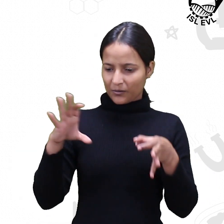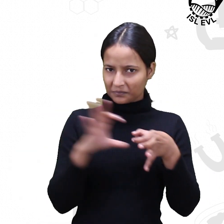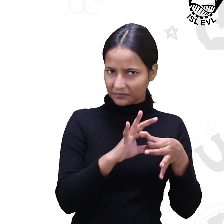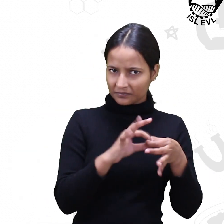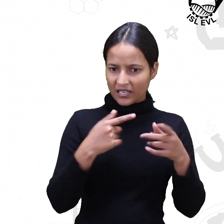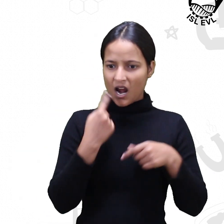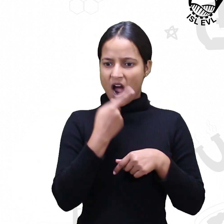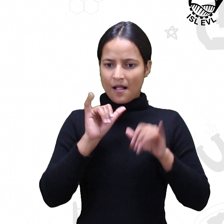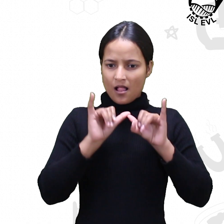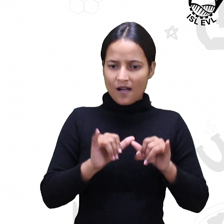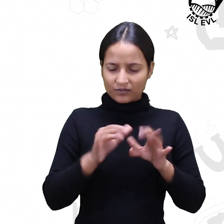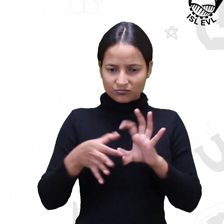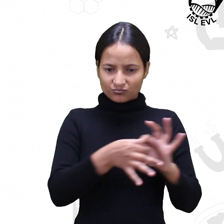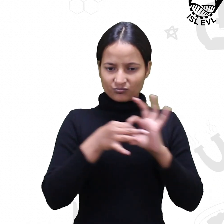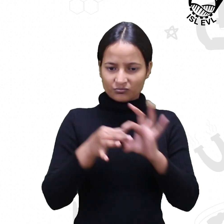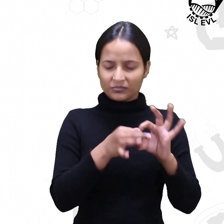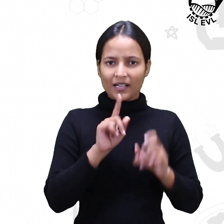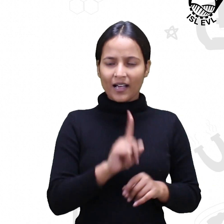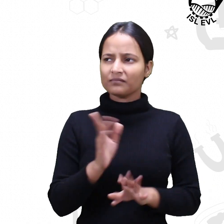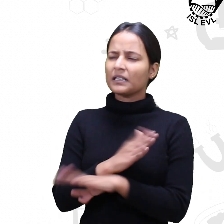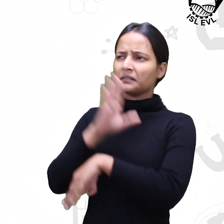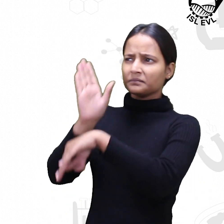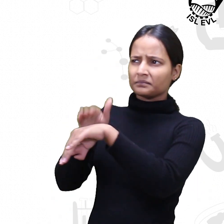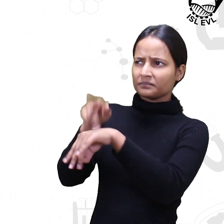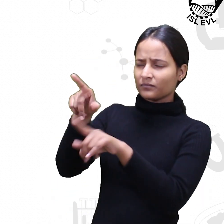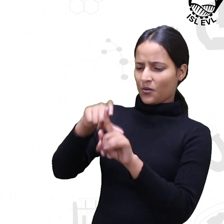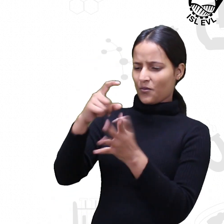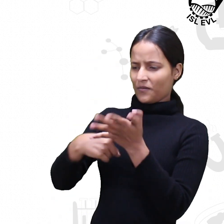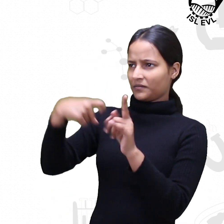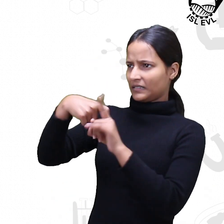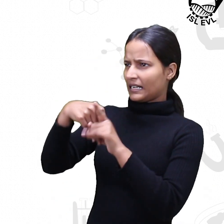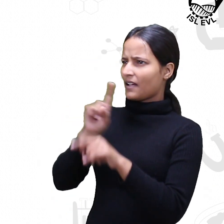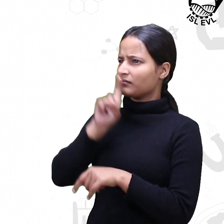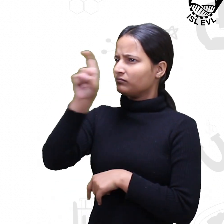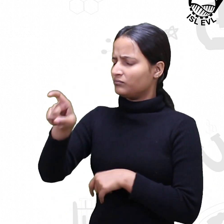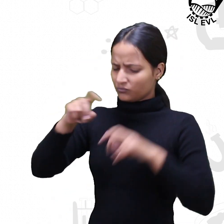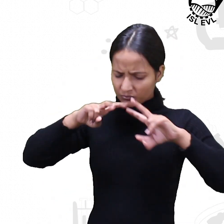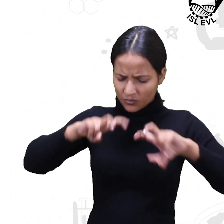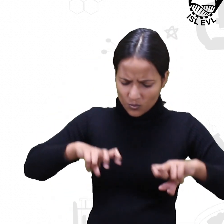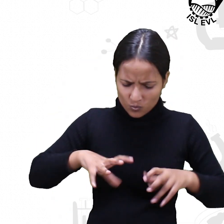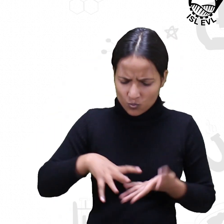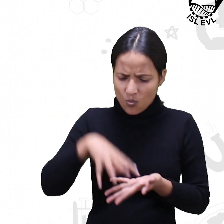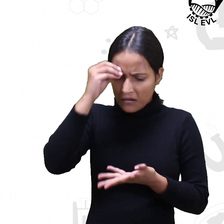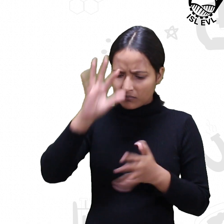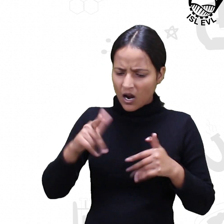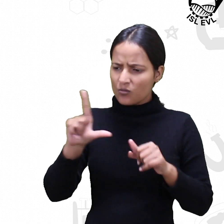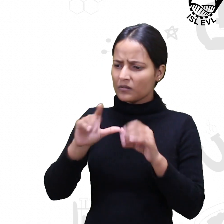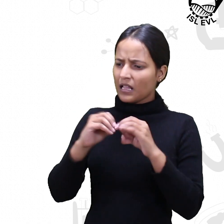many different kinds of microbes living in them. So our question to you is, how do you study these